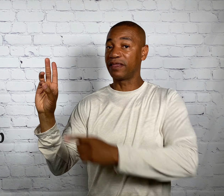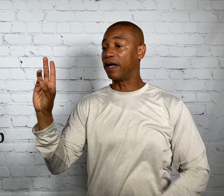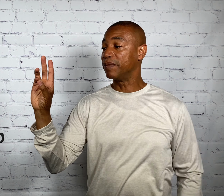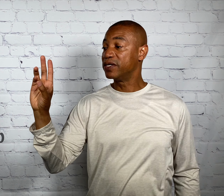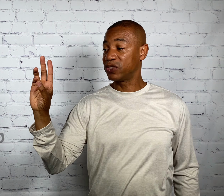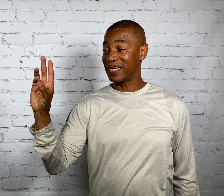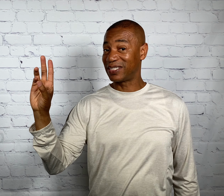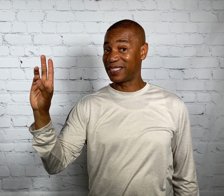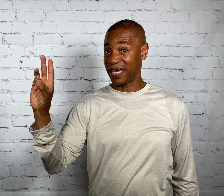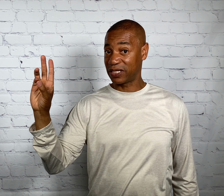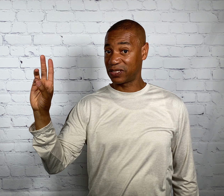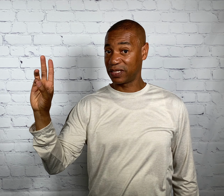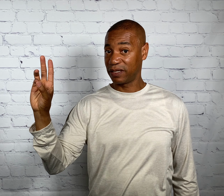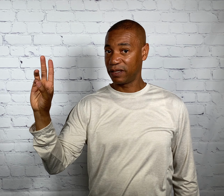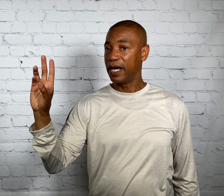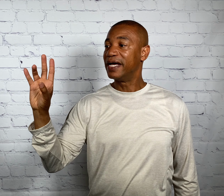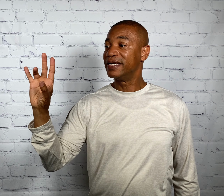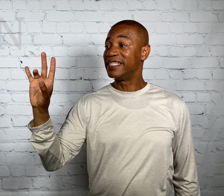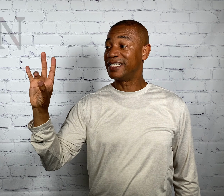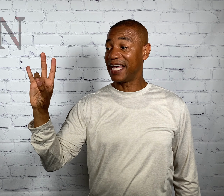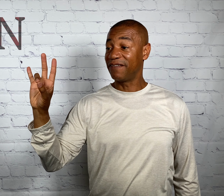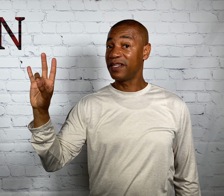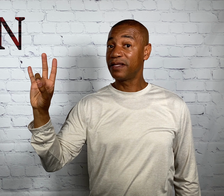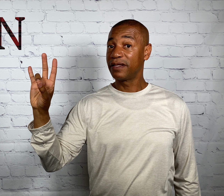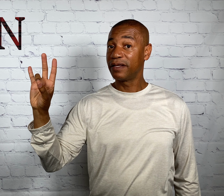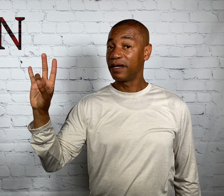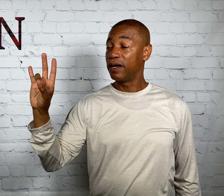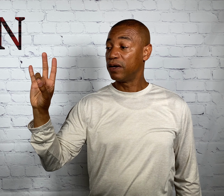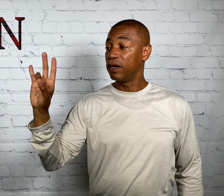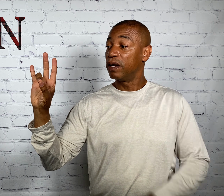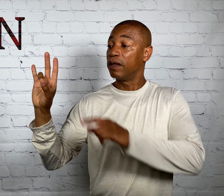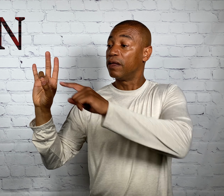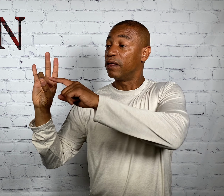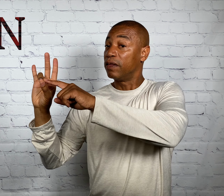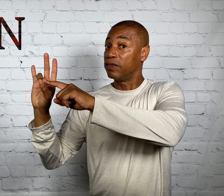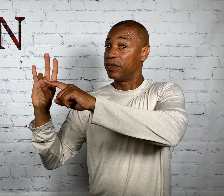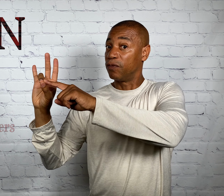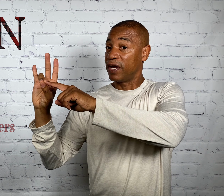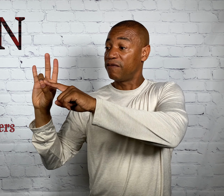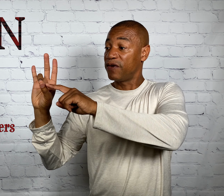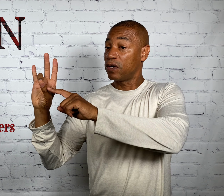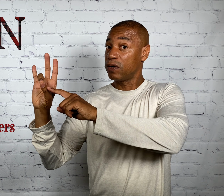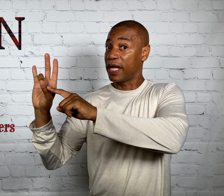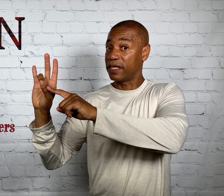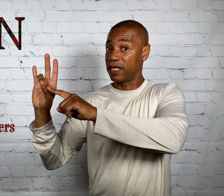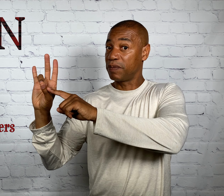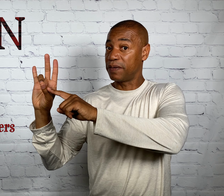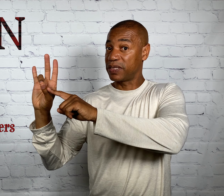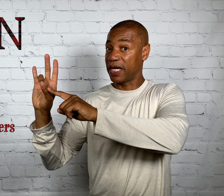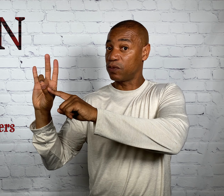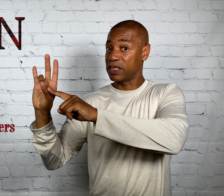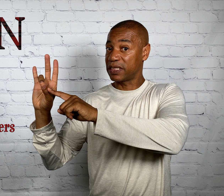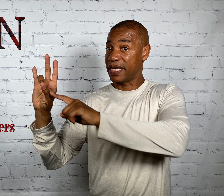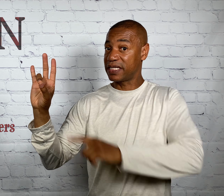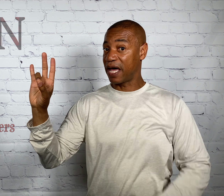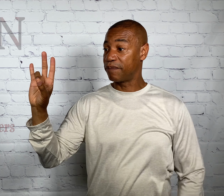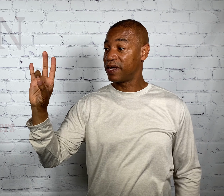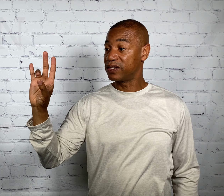thumb. So that's 6. 7, the ring finger and the thumb come together with a slight tap.